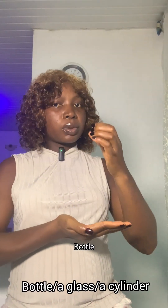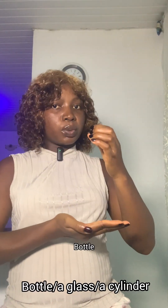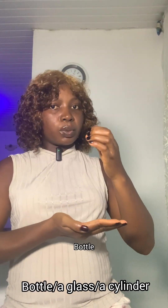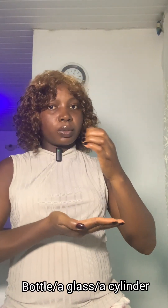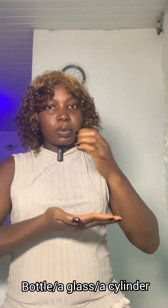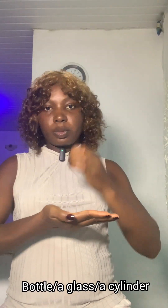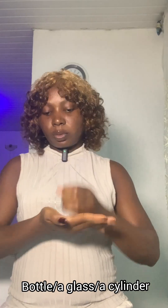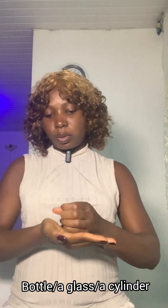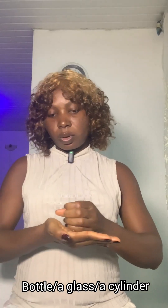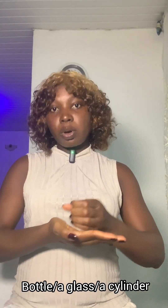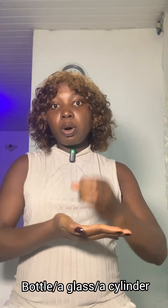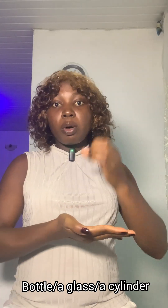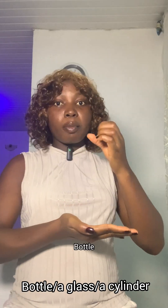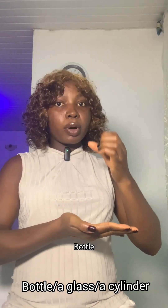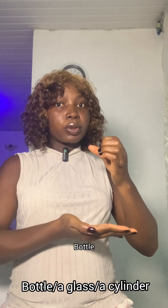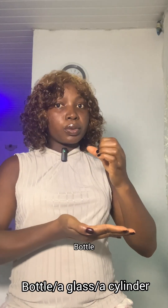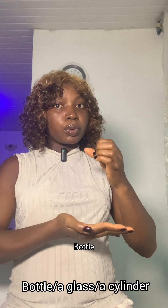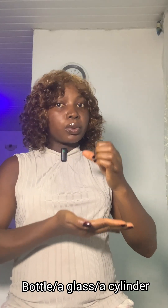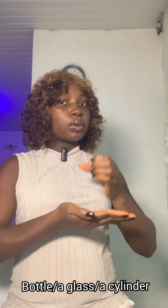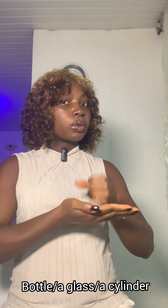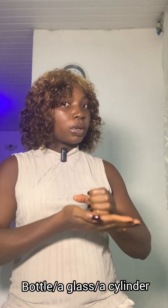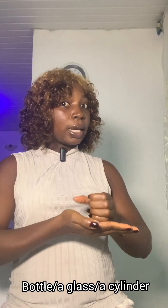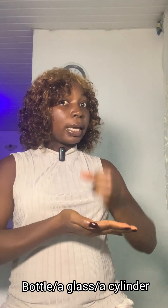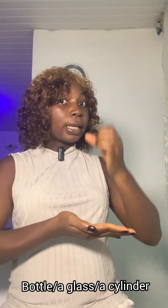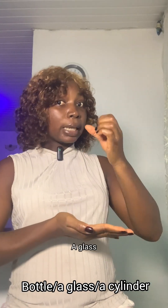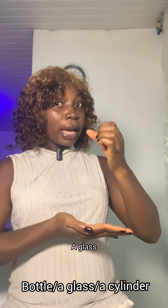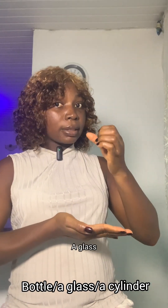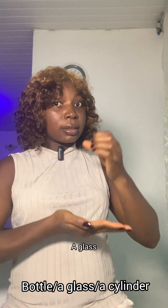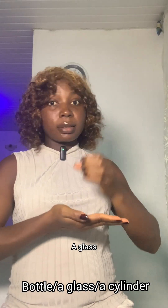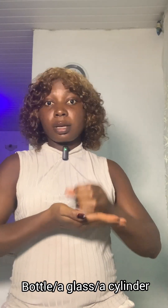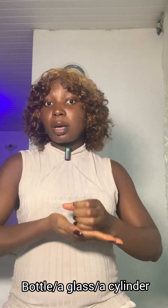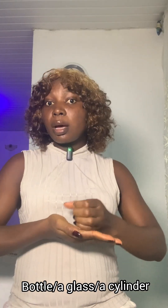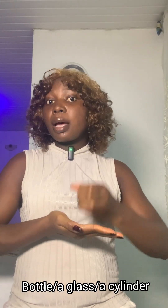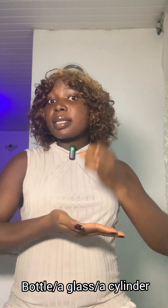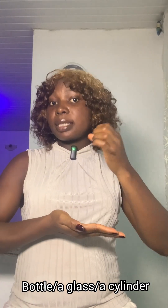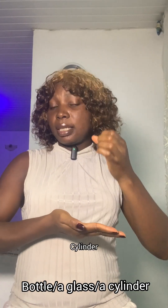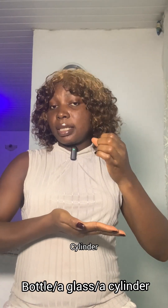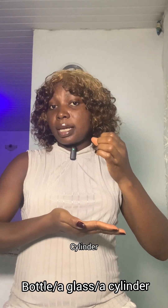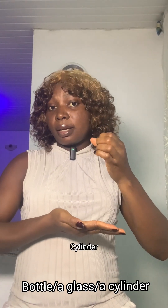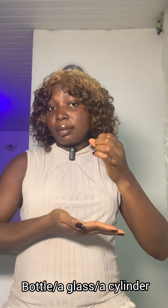Bottle. Bottle, a glass, cylinder.